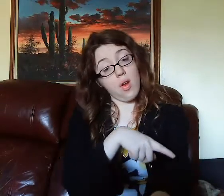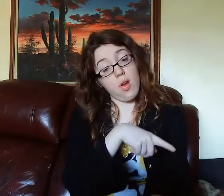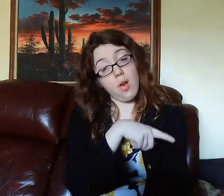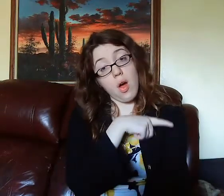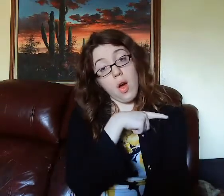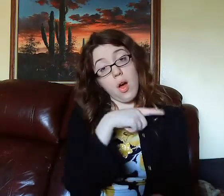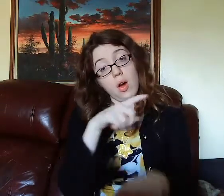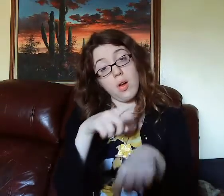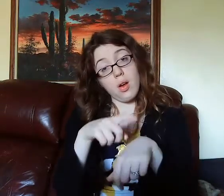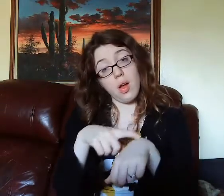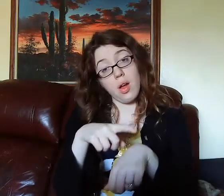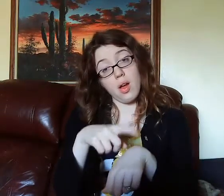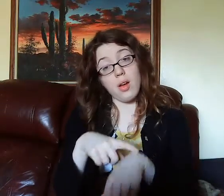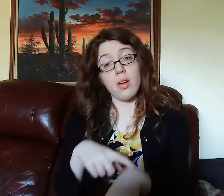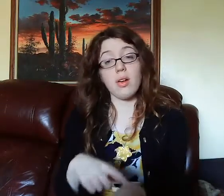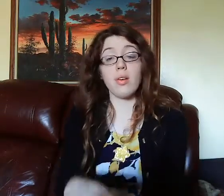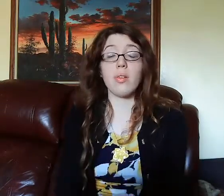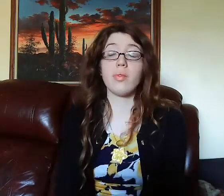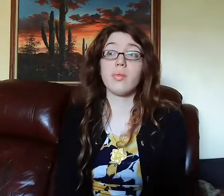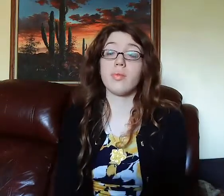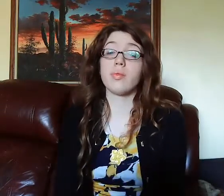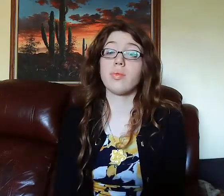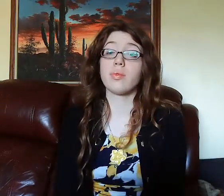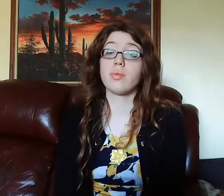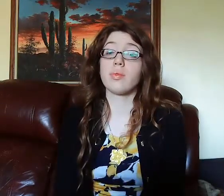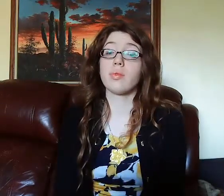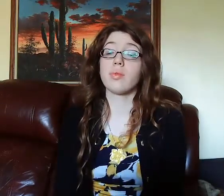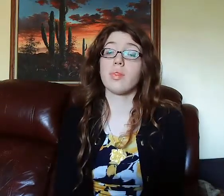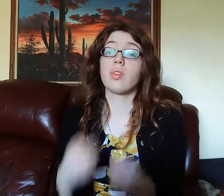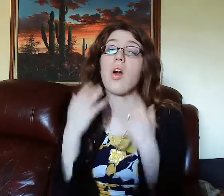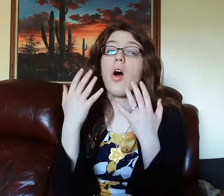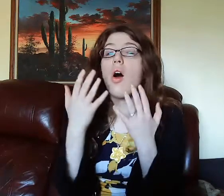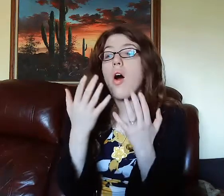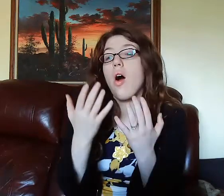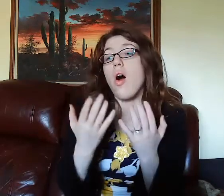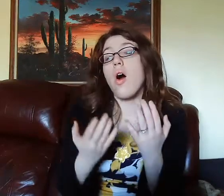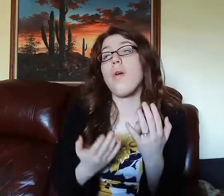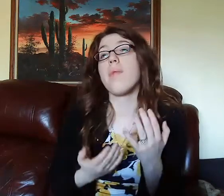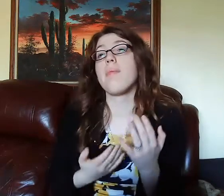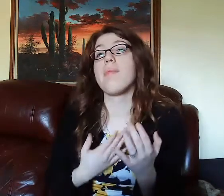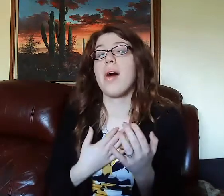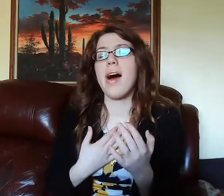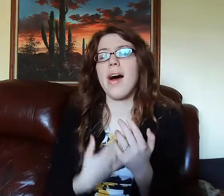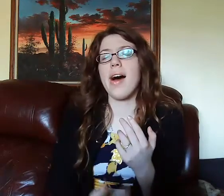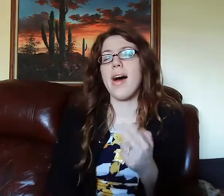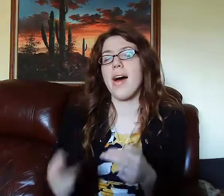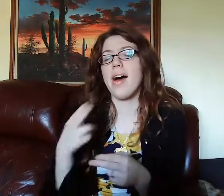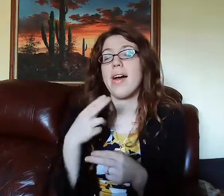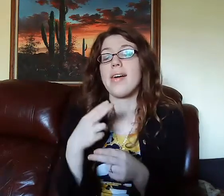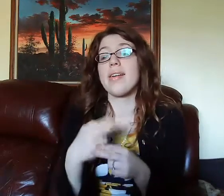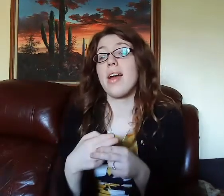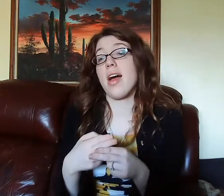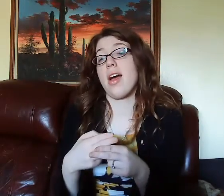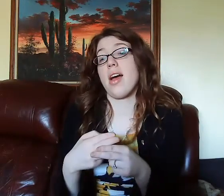long time So call my name